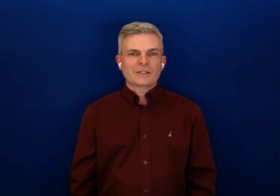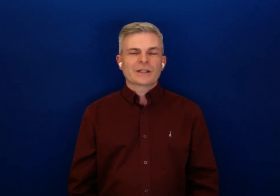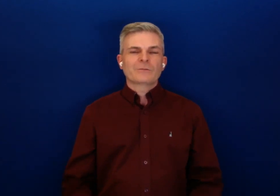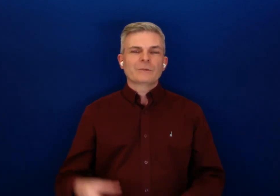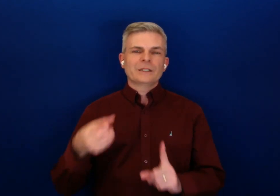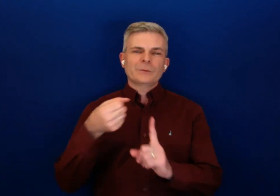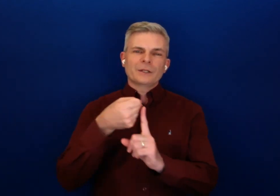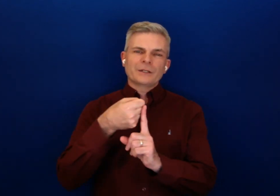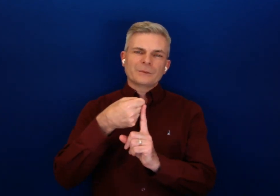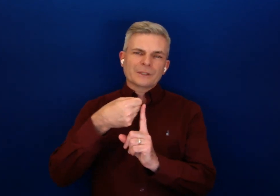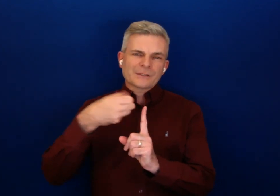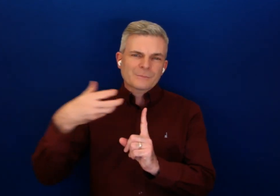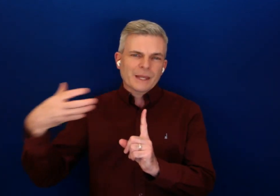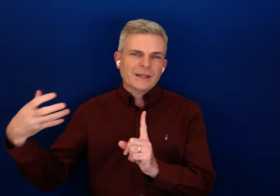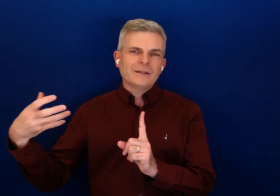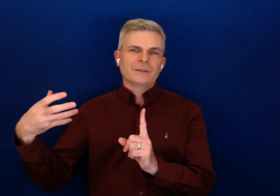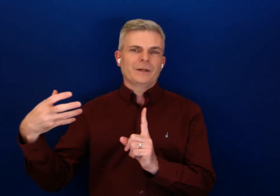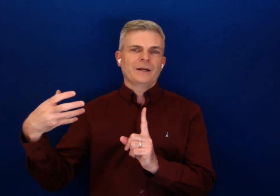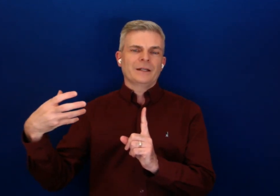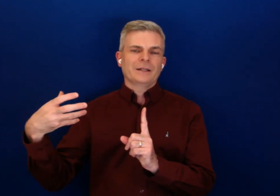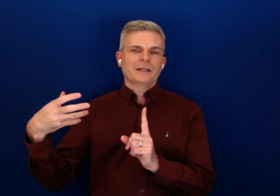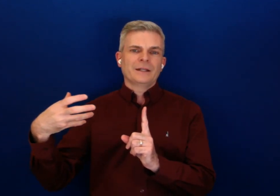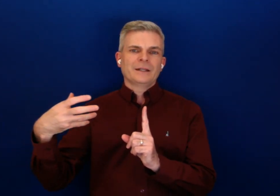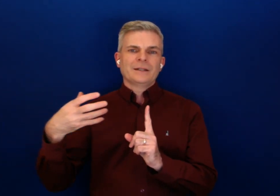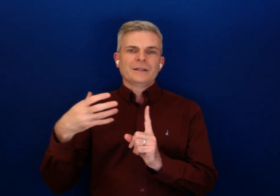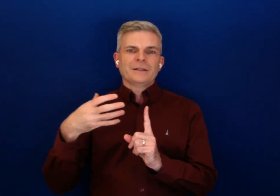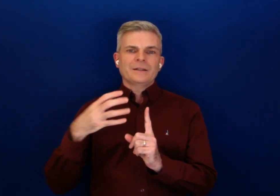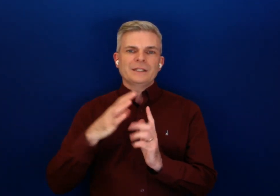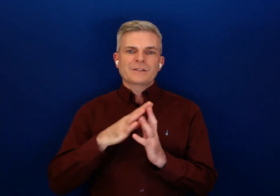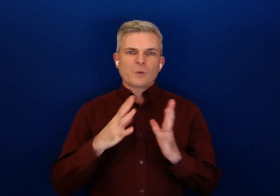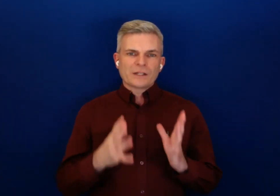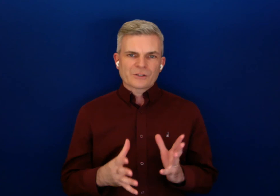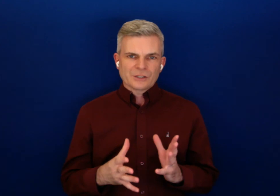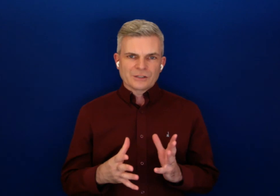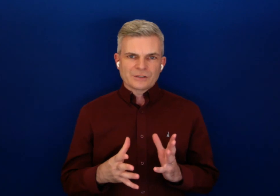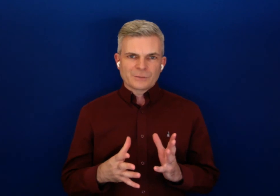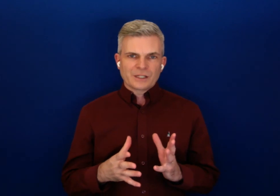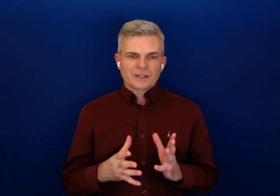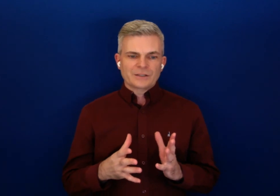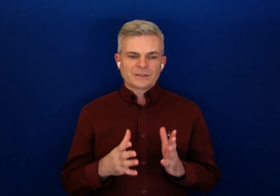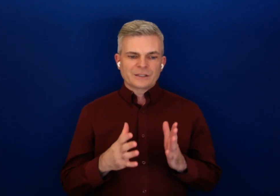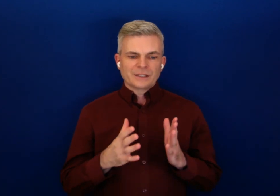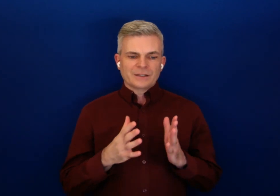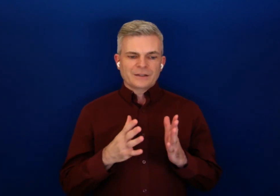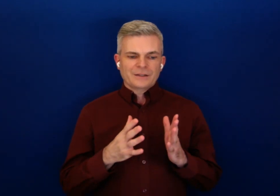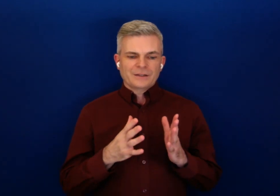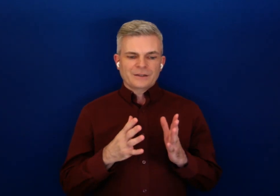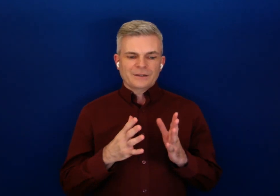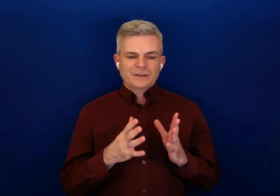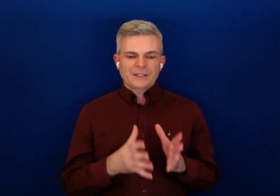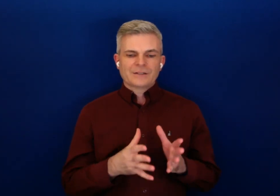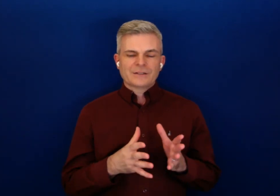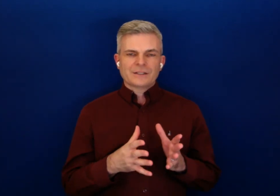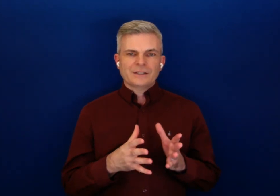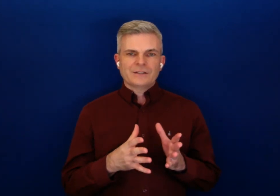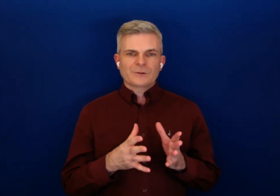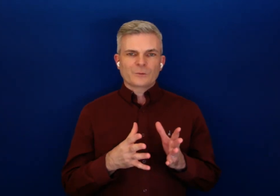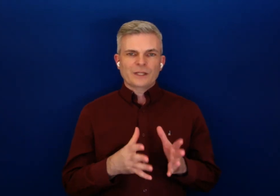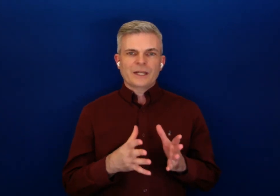I really wanted to expand upon these questions because this is a